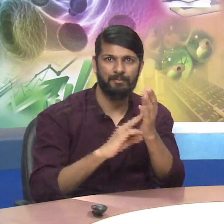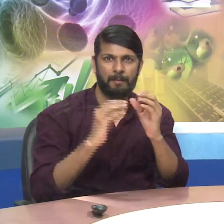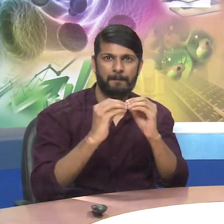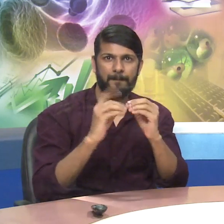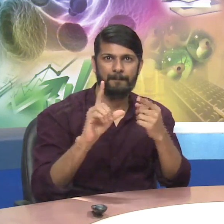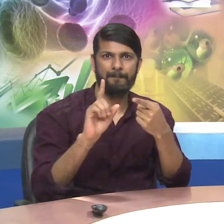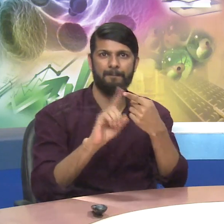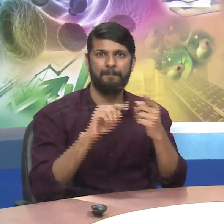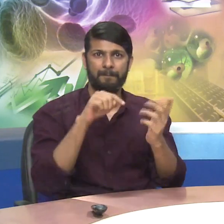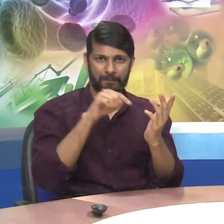the preamble,